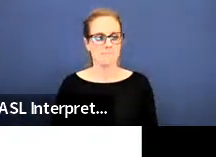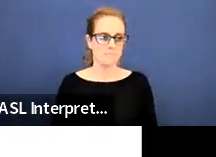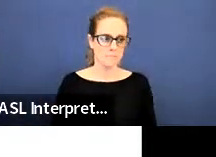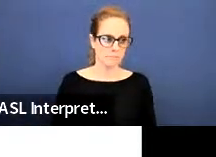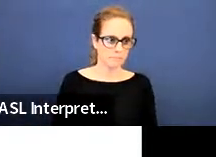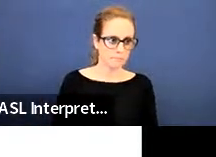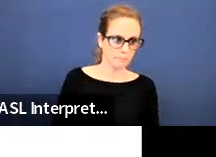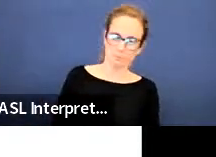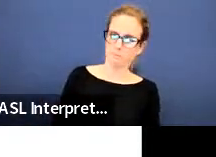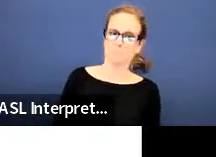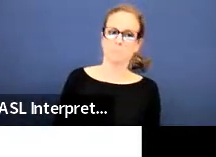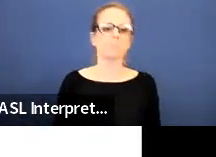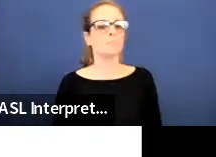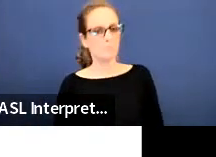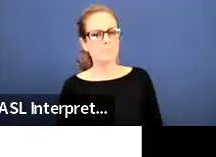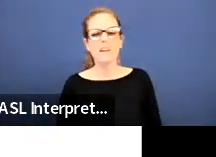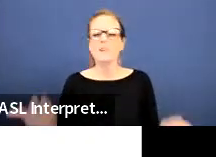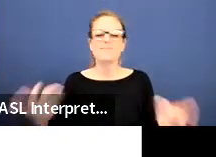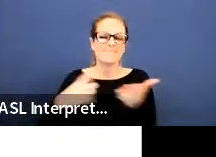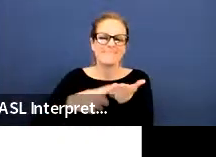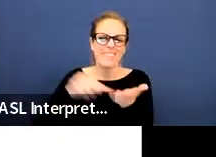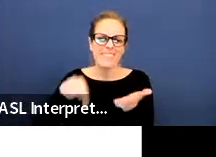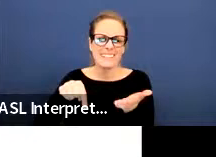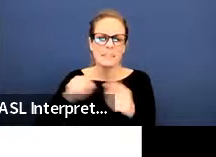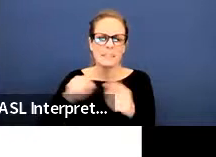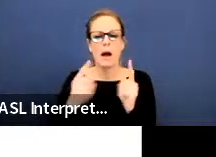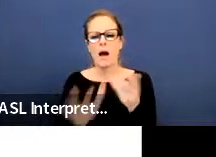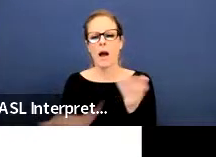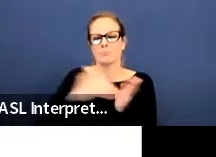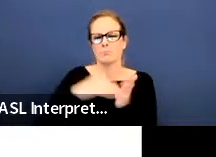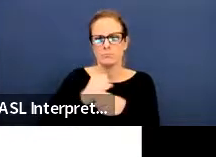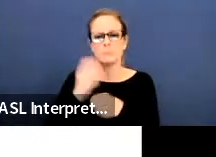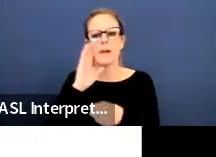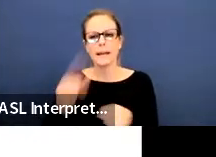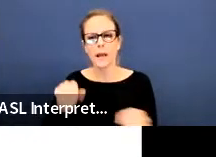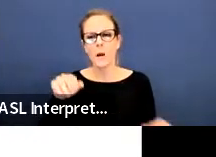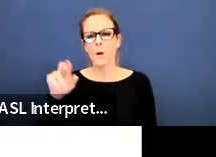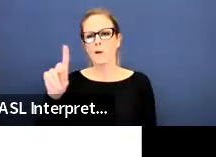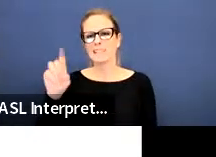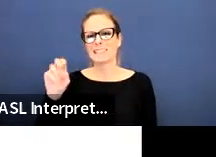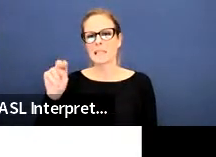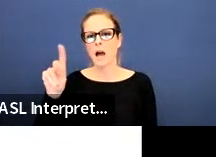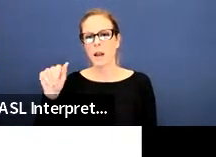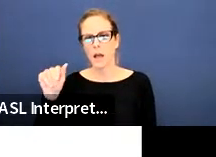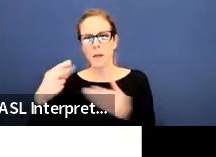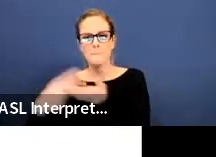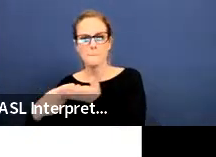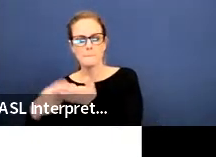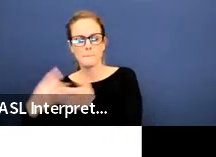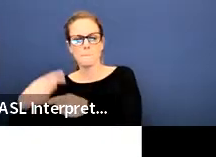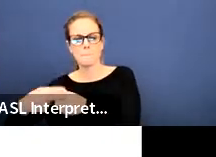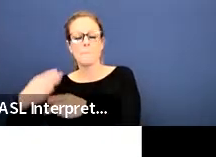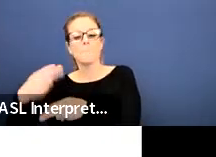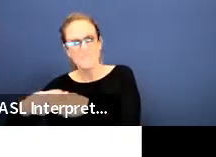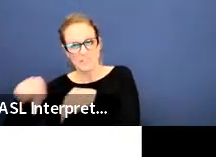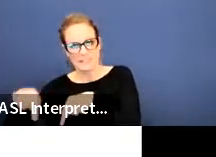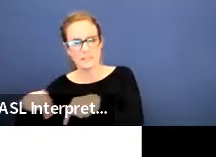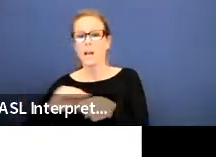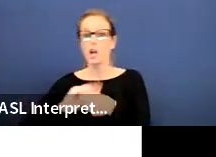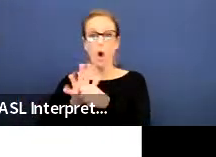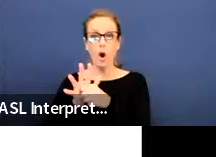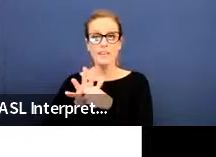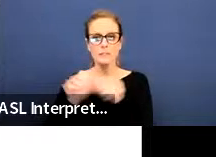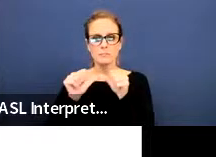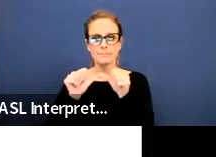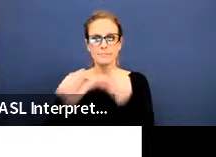So, okay, so we kind of covered this already, but just, and I know Janata touched on a lot of this stuff, but COVID is with us